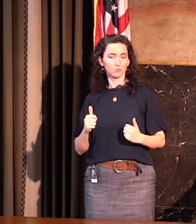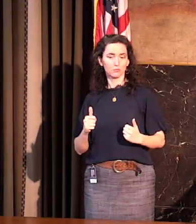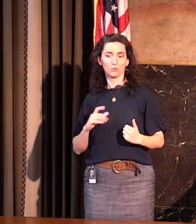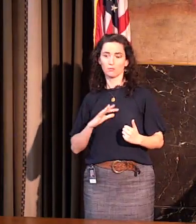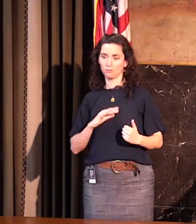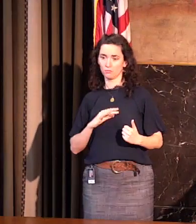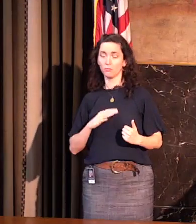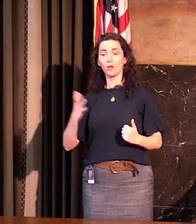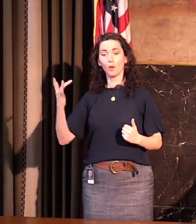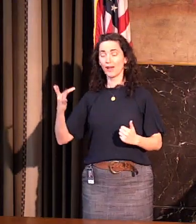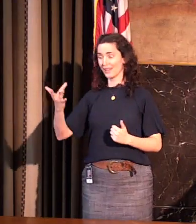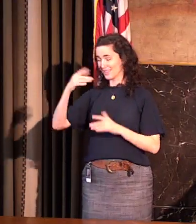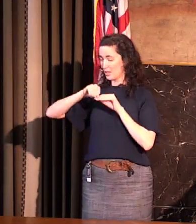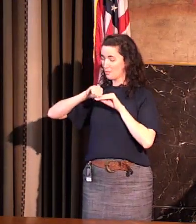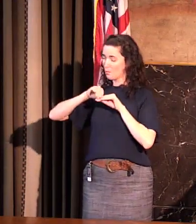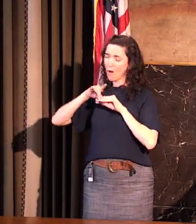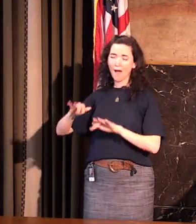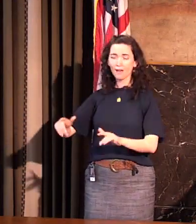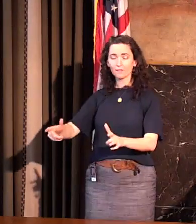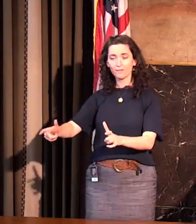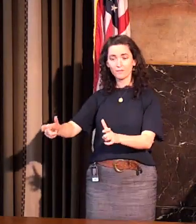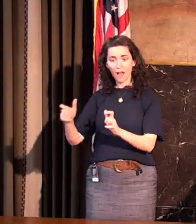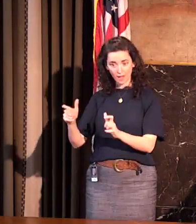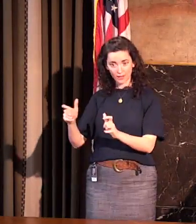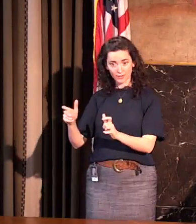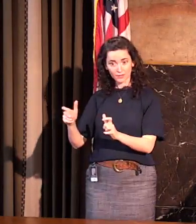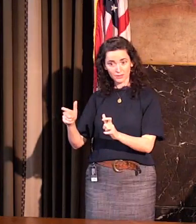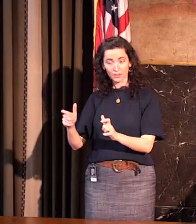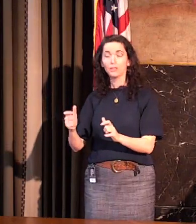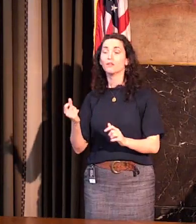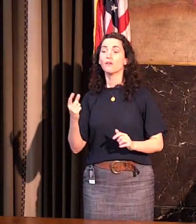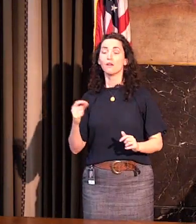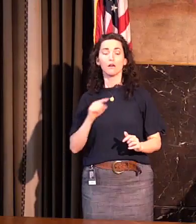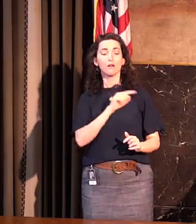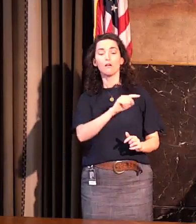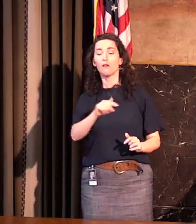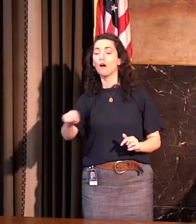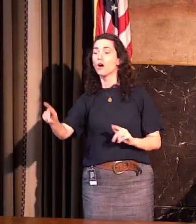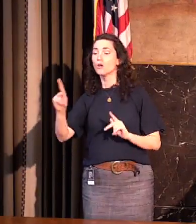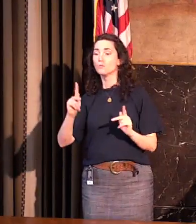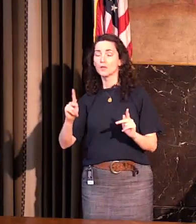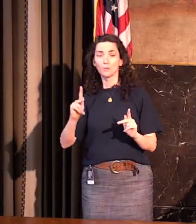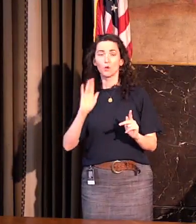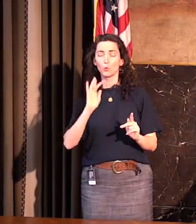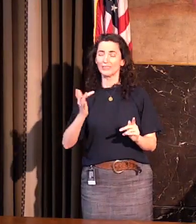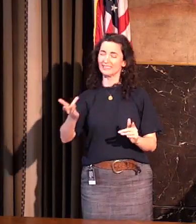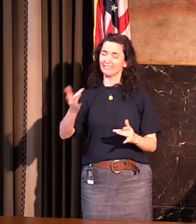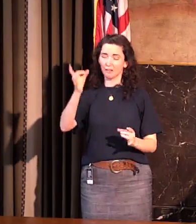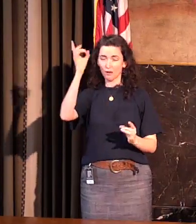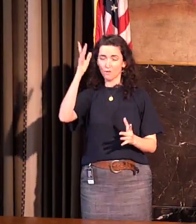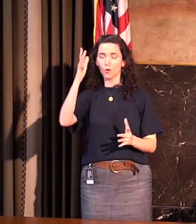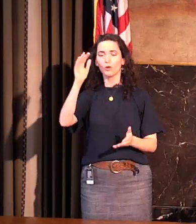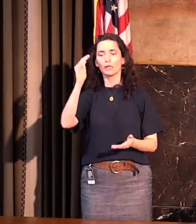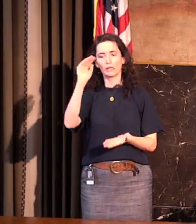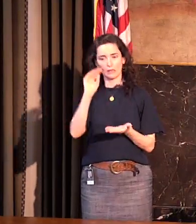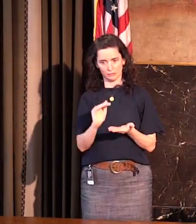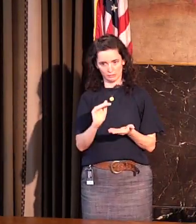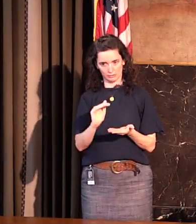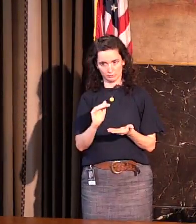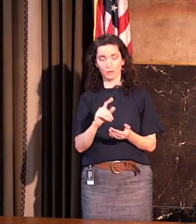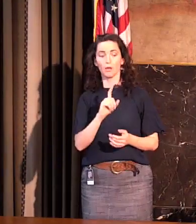because while the transmission is an all-time high, fewer people who are getting it are going to have a serious illness from it. Fewer people are going to need